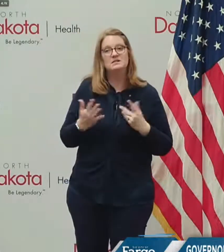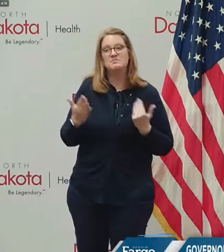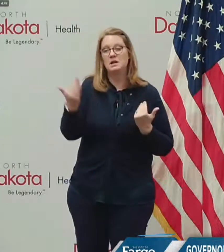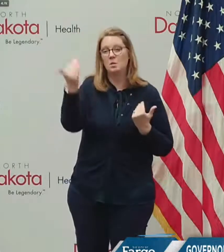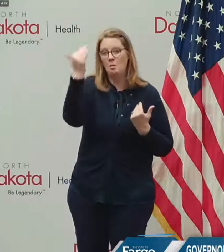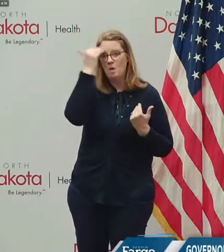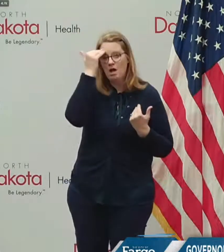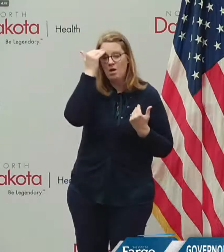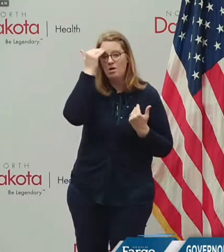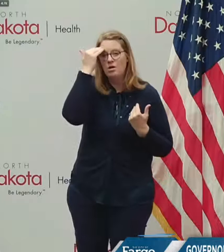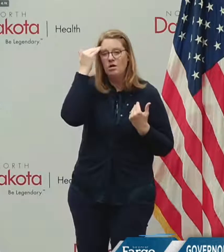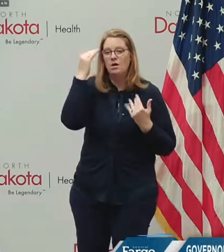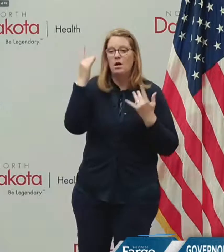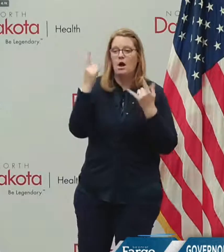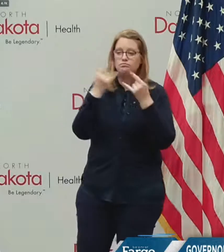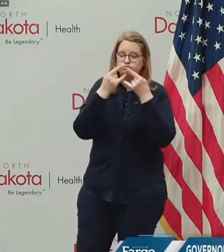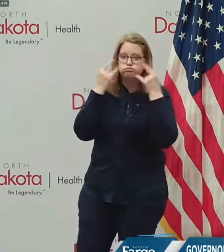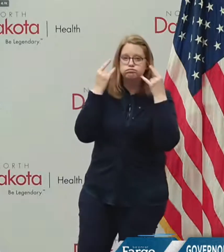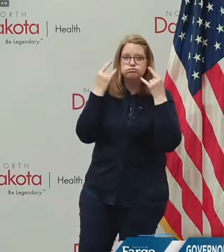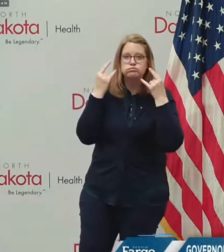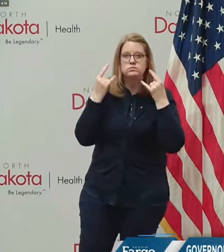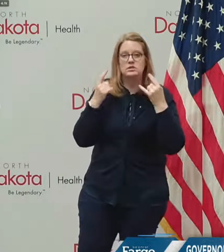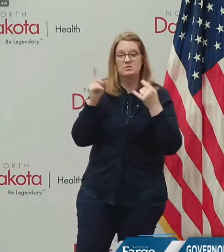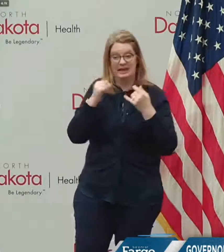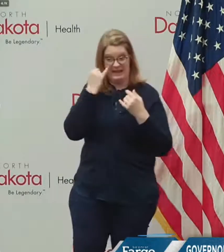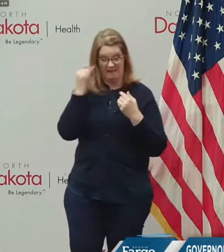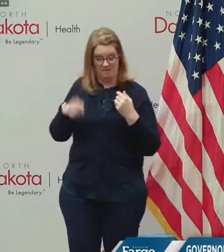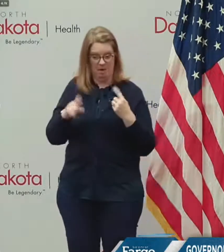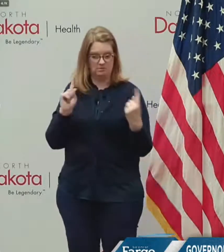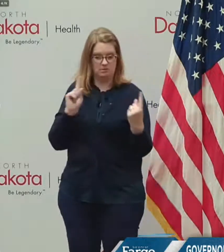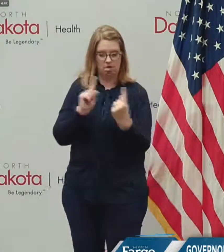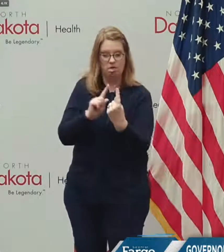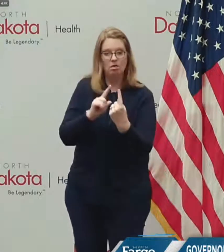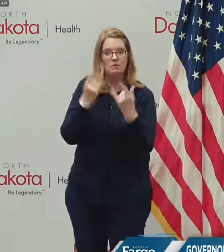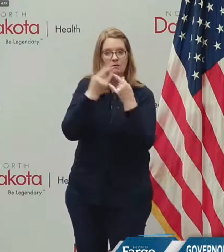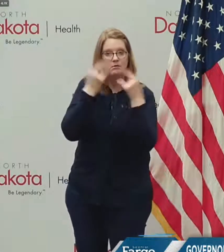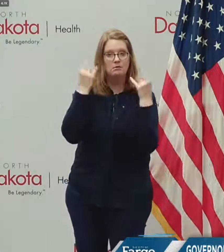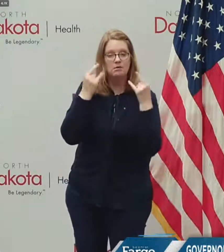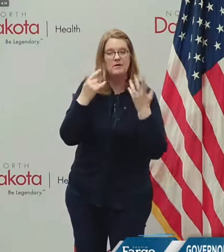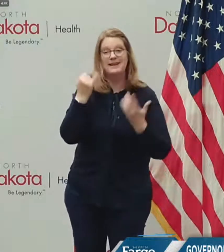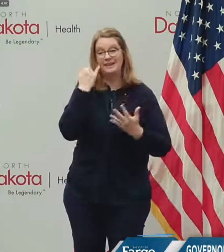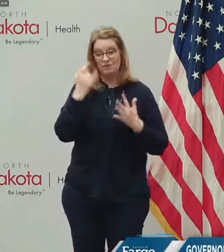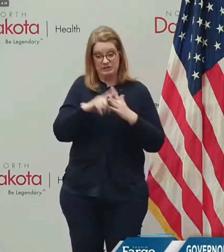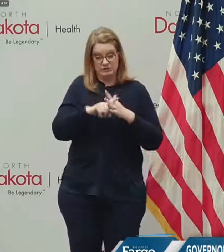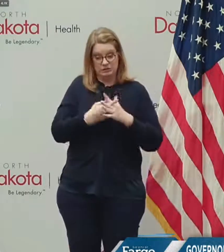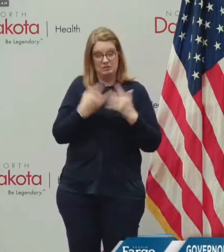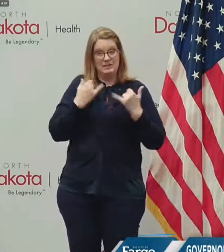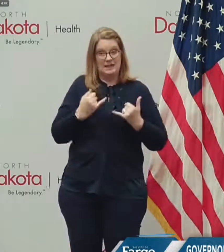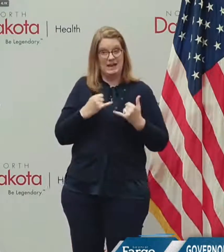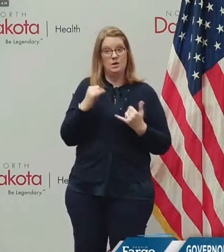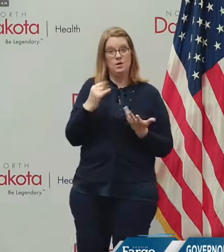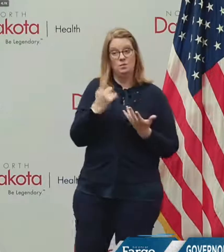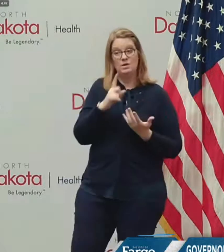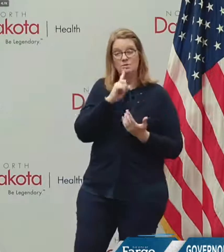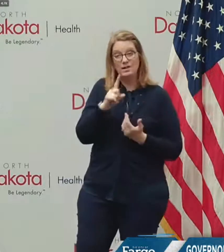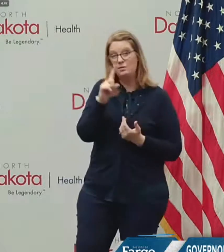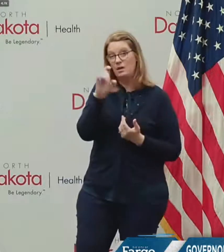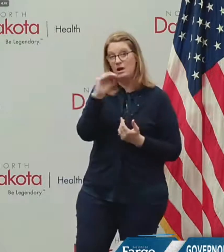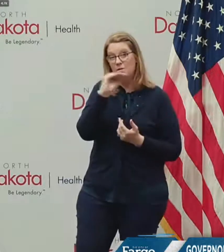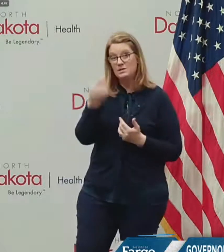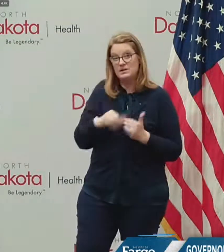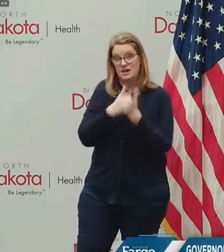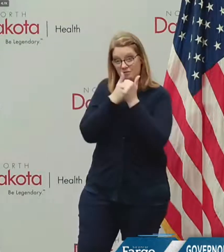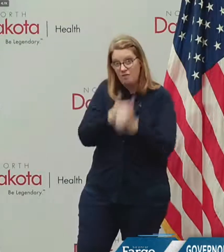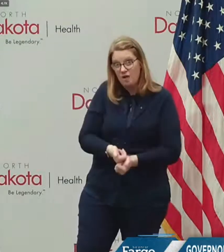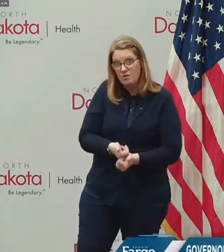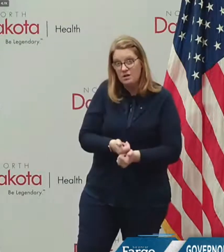practicing face coverings when they can't socially distance, even if we start all that today with 100% compliance, it would be a couple weeks before we